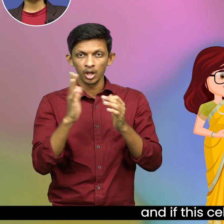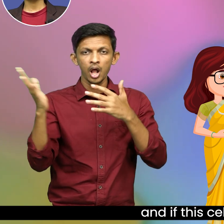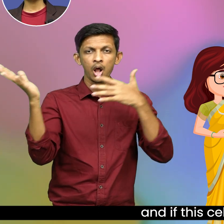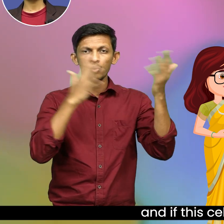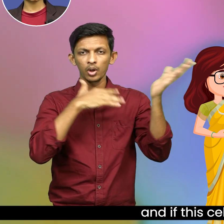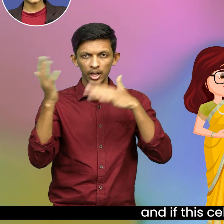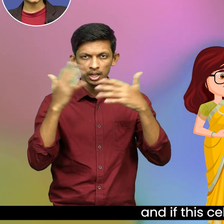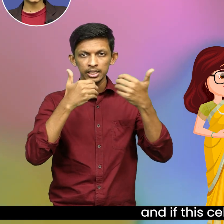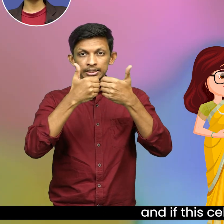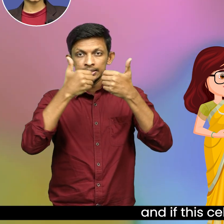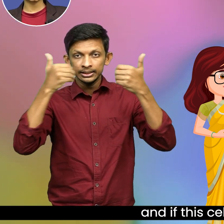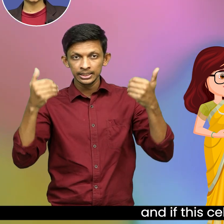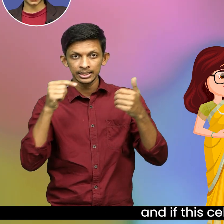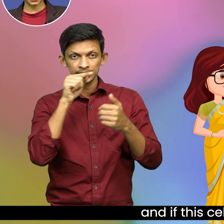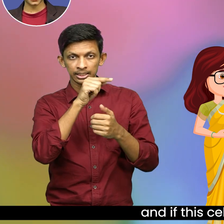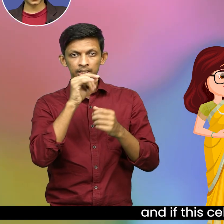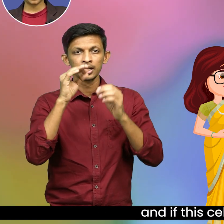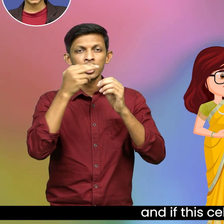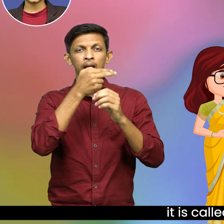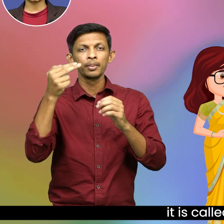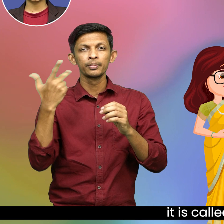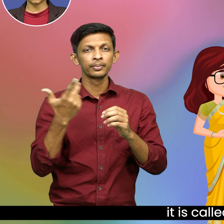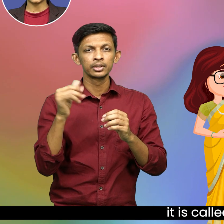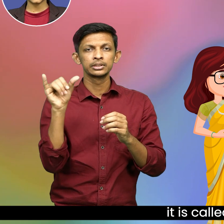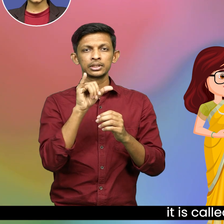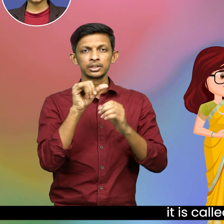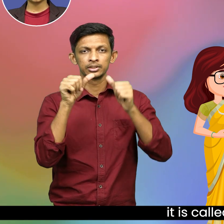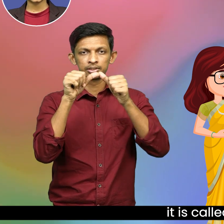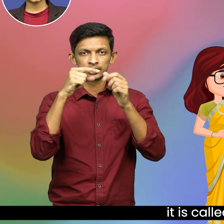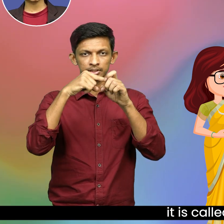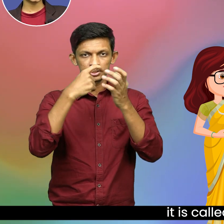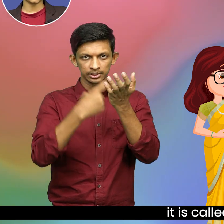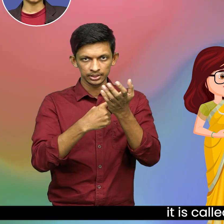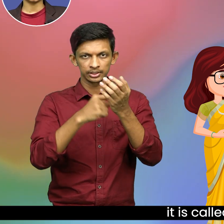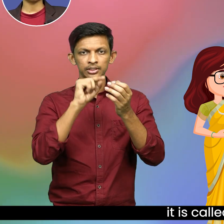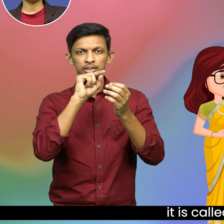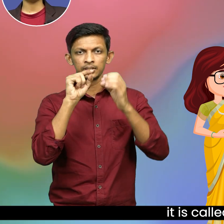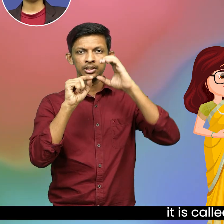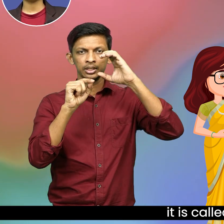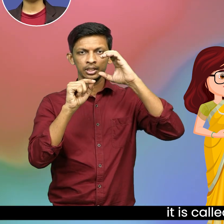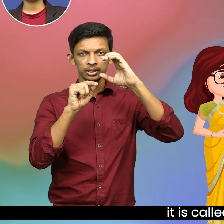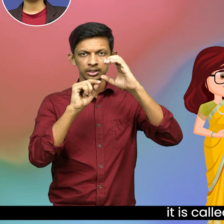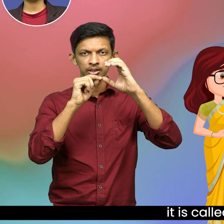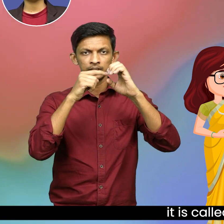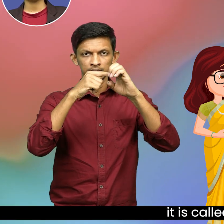And if the cell contains air spaces, it is called as aerenchyma.